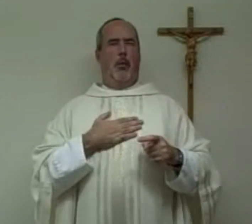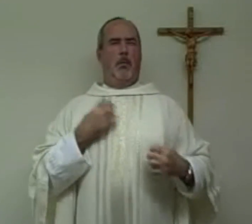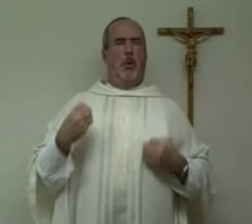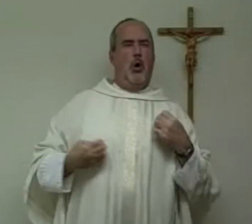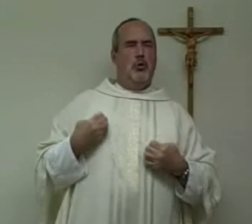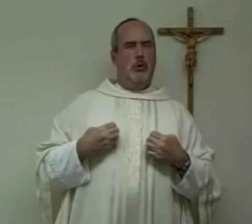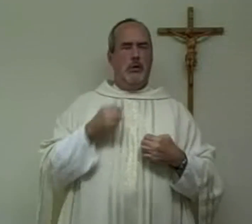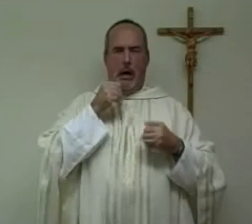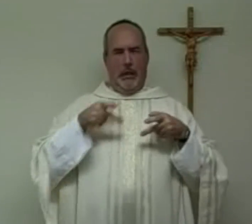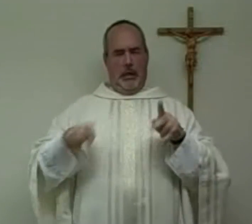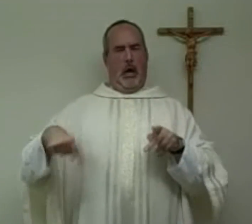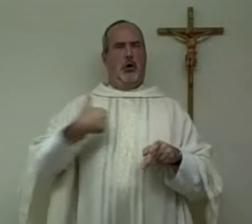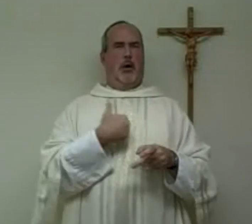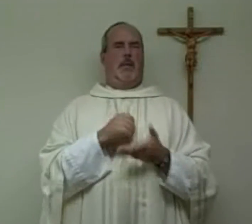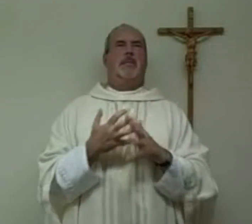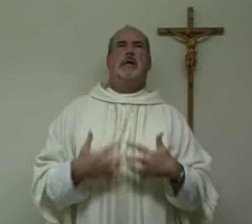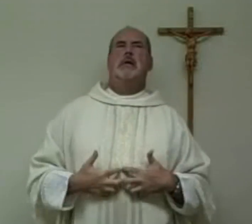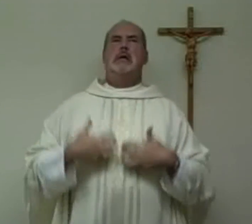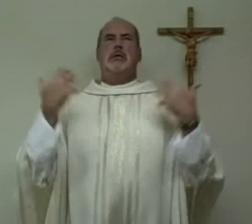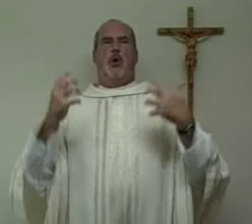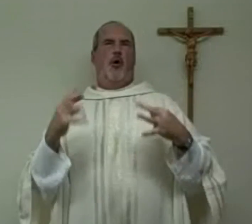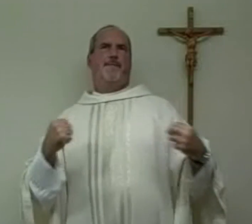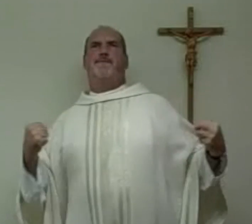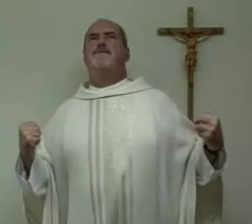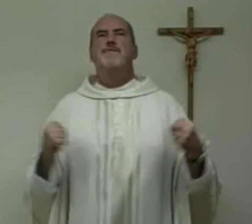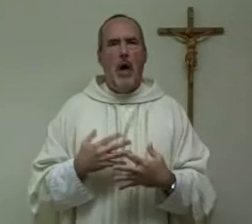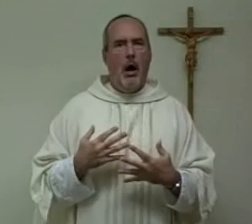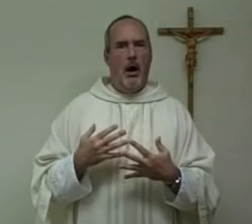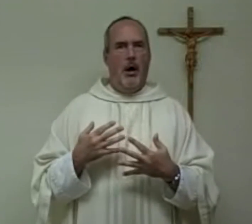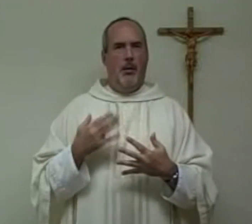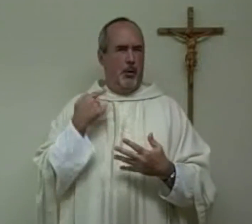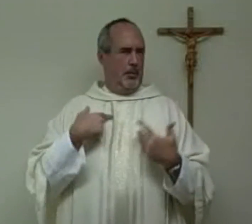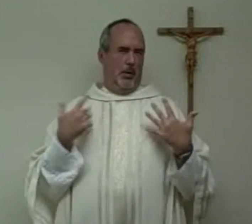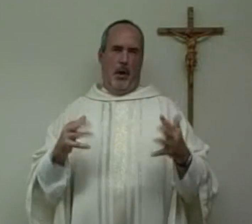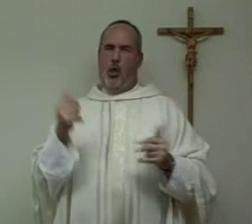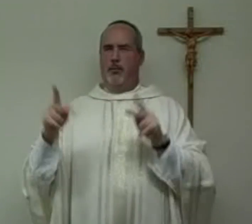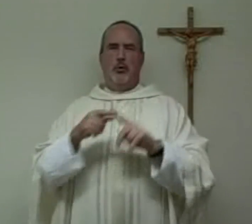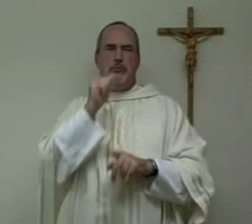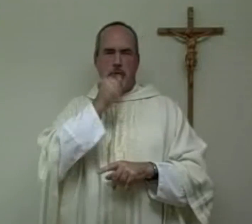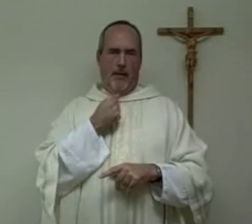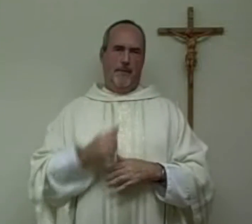to control our emotions and not become so reactive,